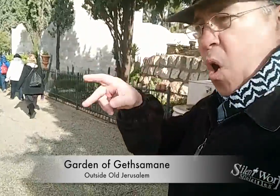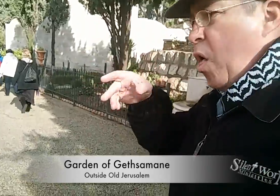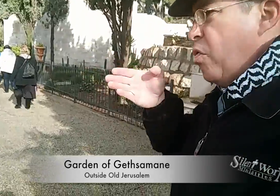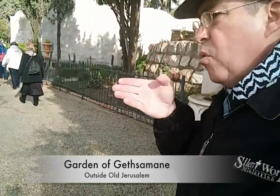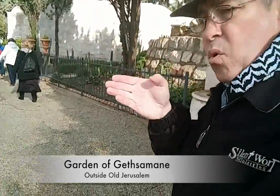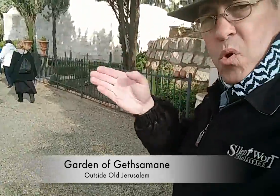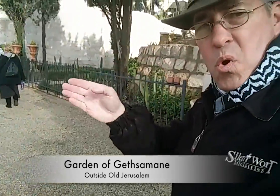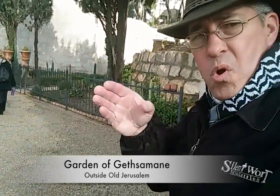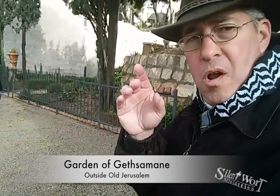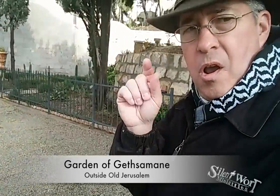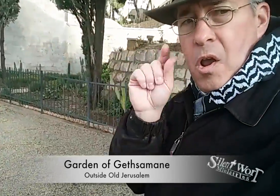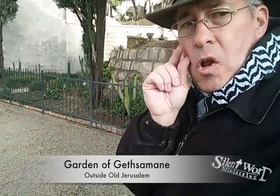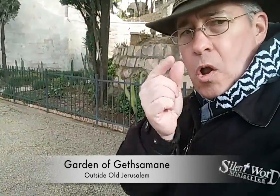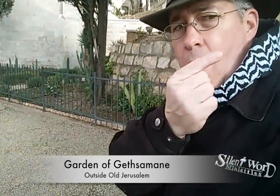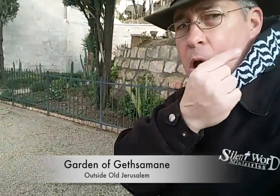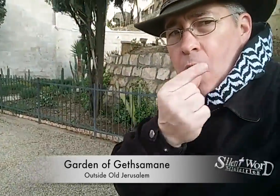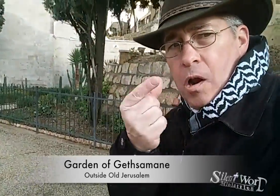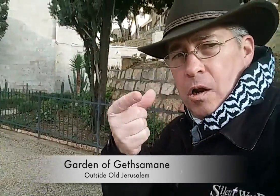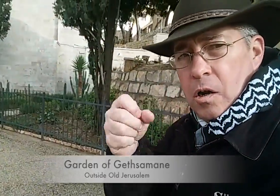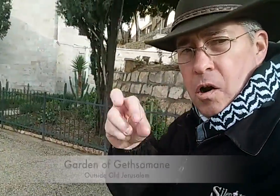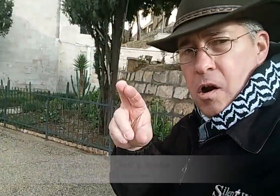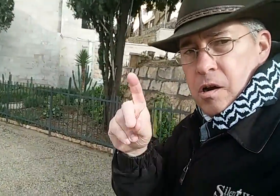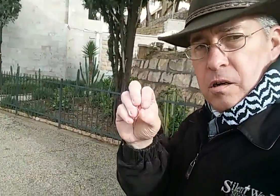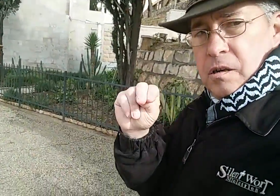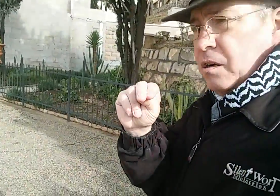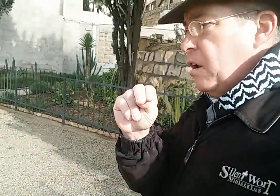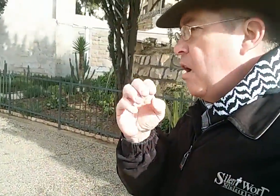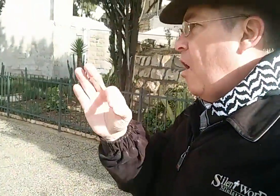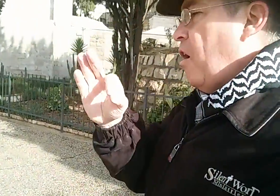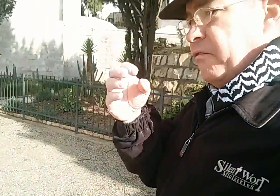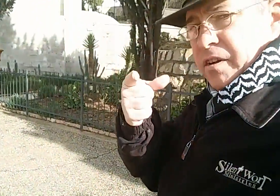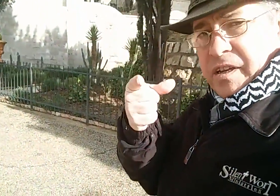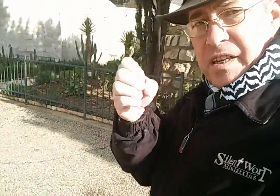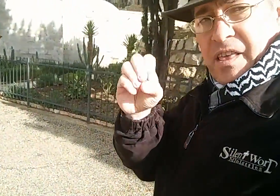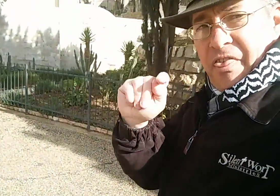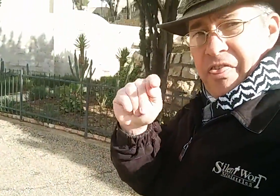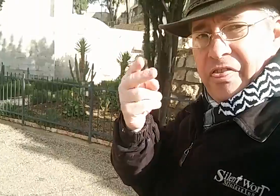and she did it. Now we're going through the Garden of Gethsemane.